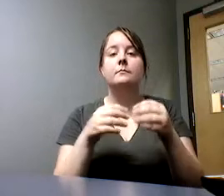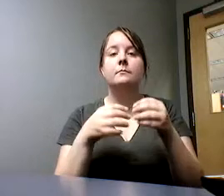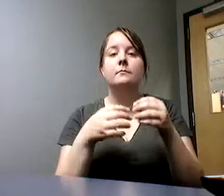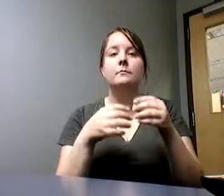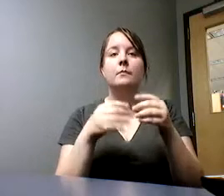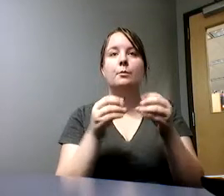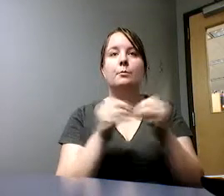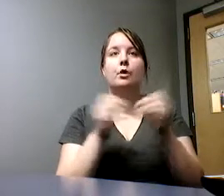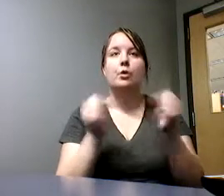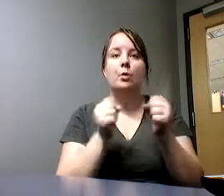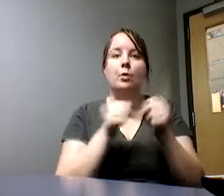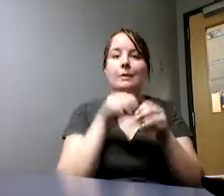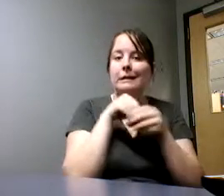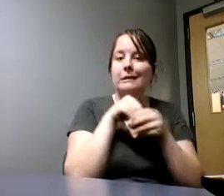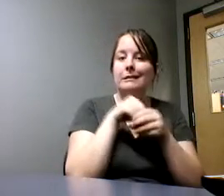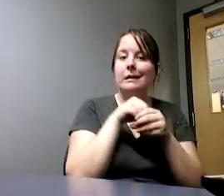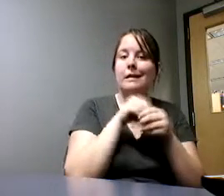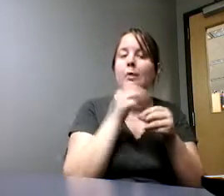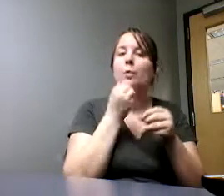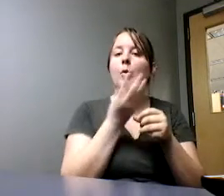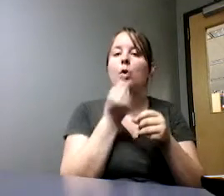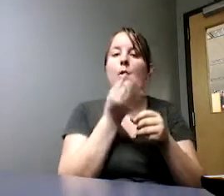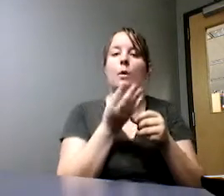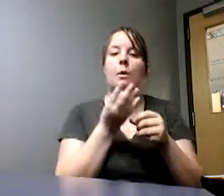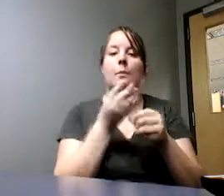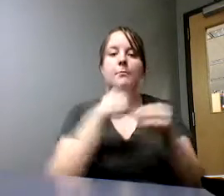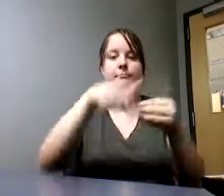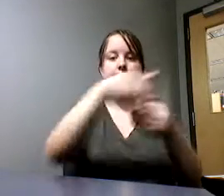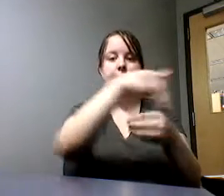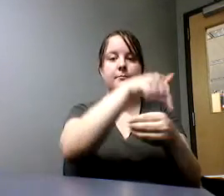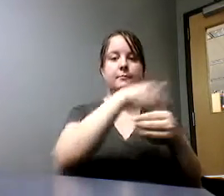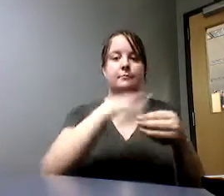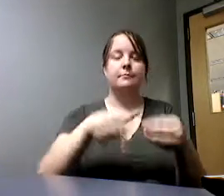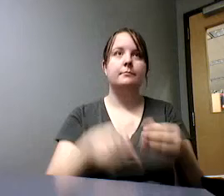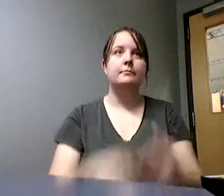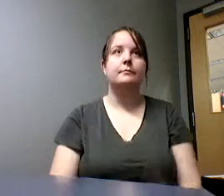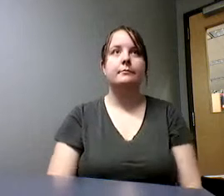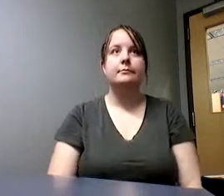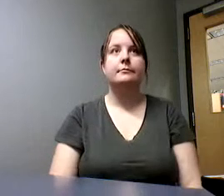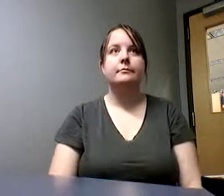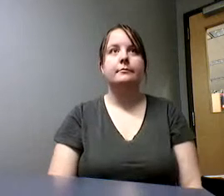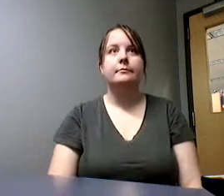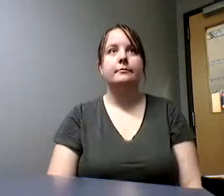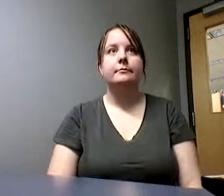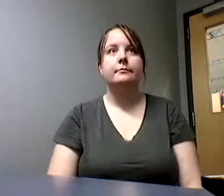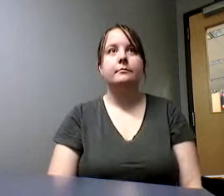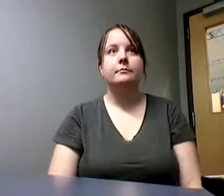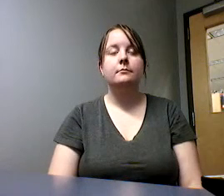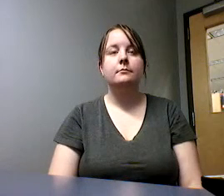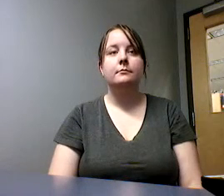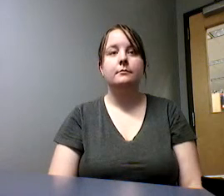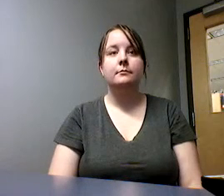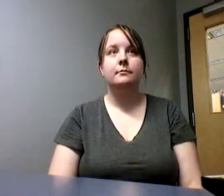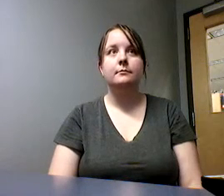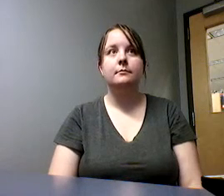outside, so it's like evaporating. It's like evaporating? Okay, he's got some good points, and right off the bat, he's